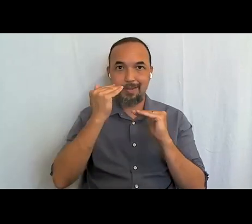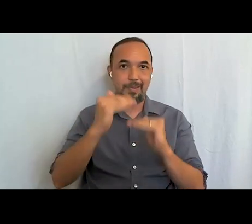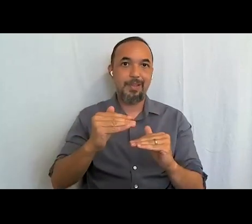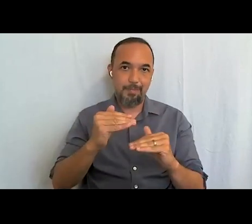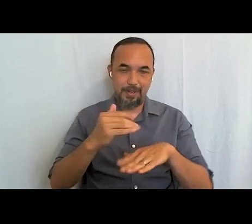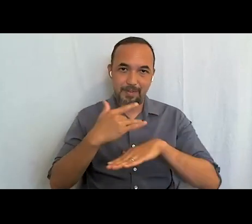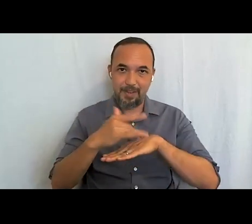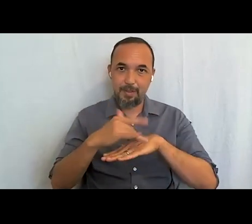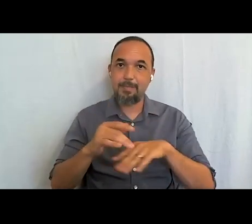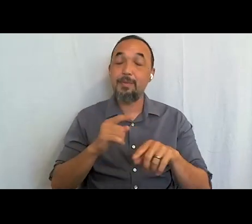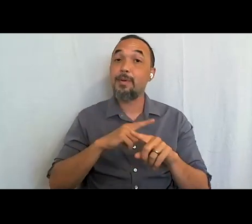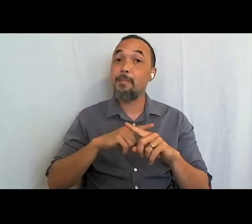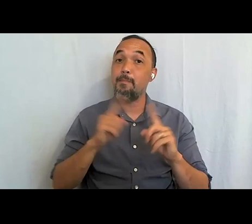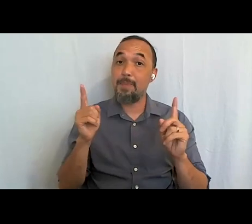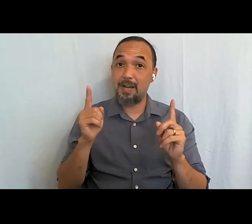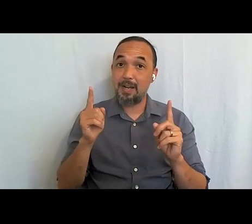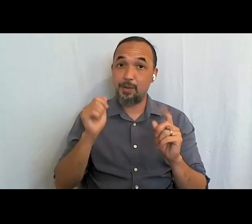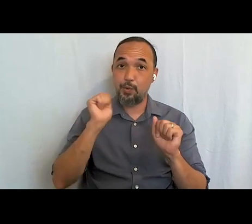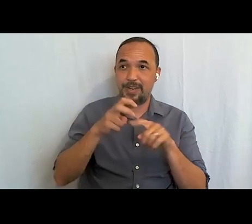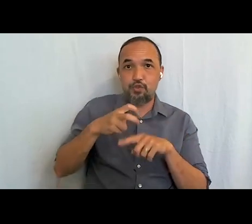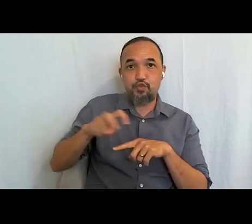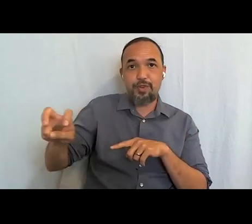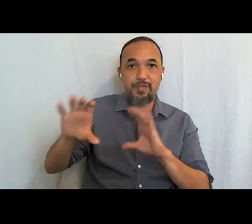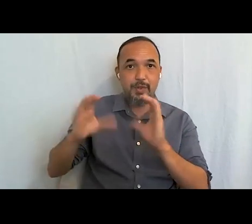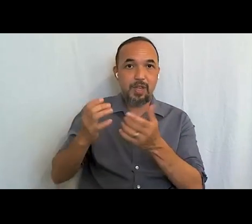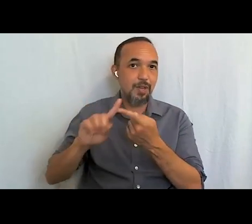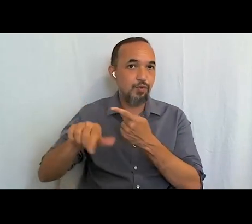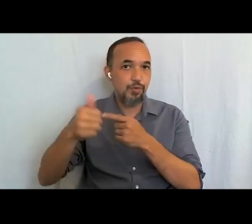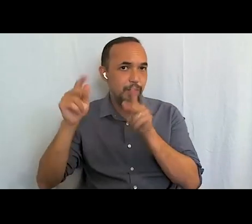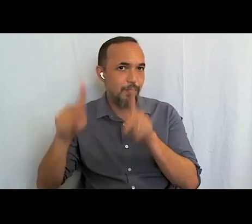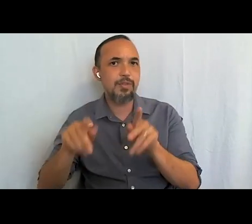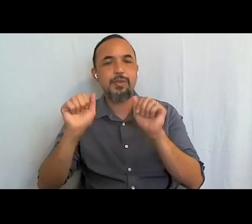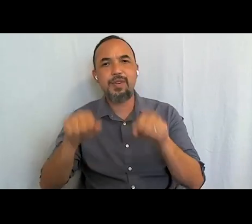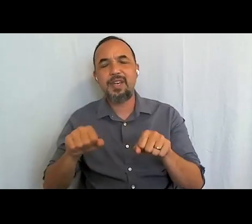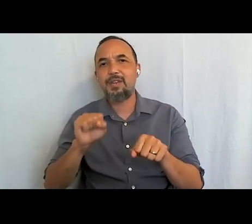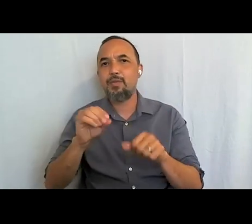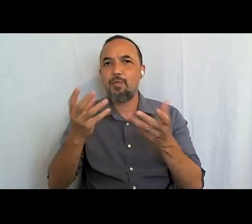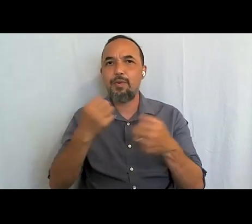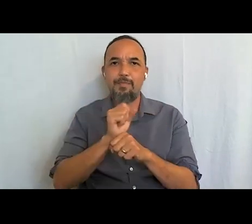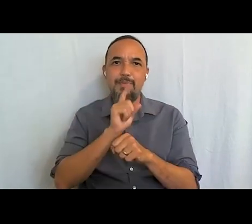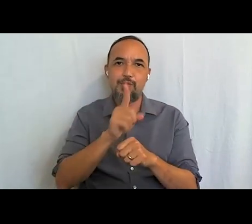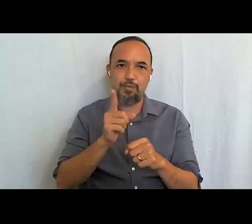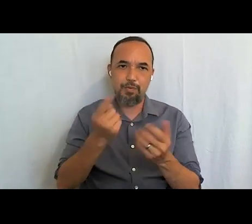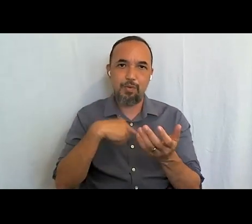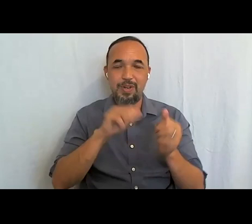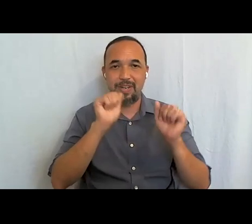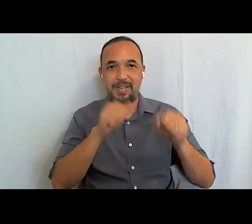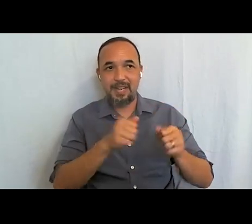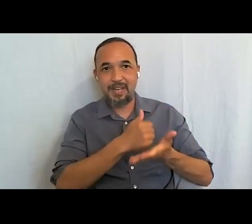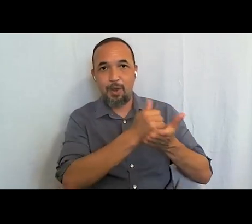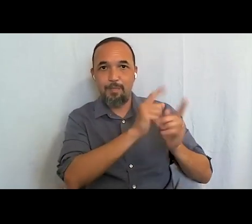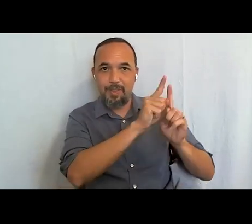know, the resources are a little tight. So we want to make sure we get exactly what we need to help the teachers and the mentors do their job.